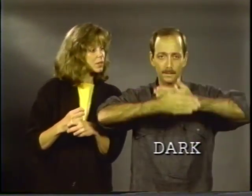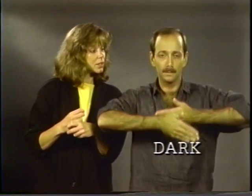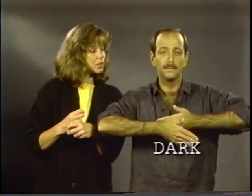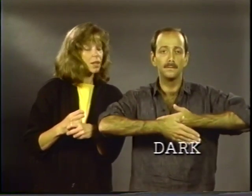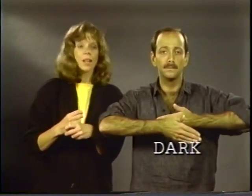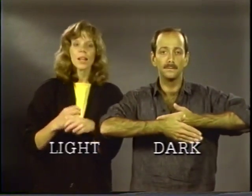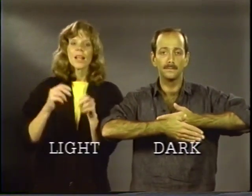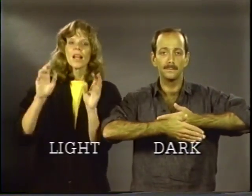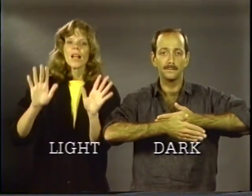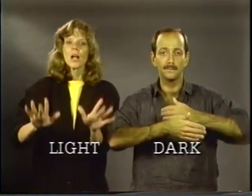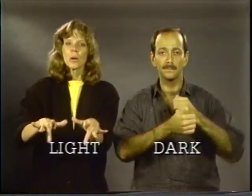light,